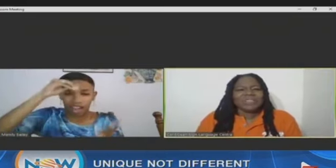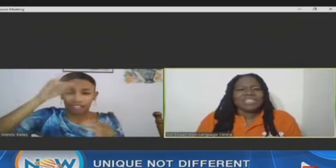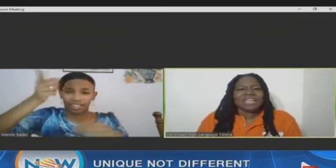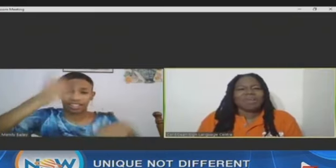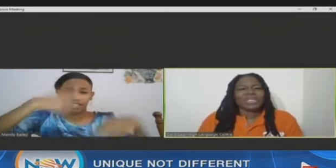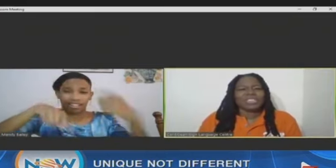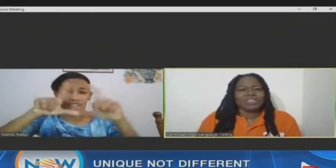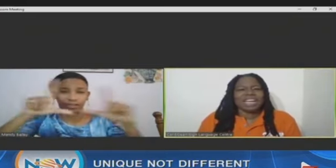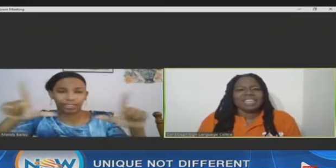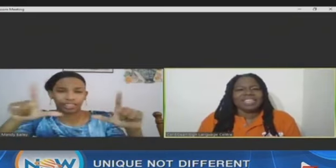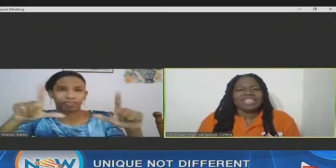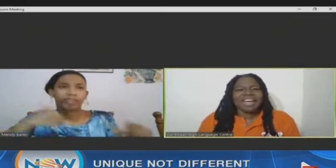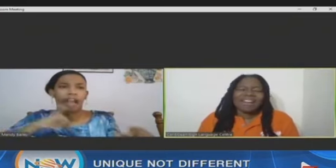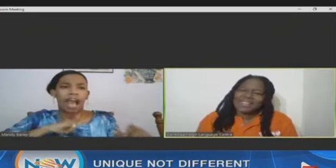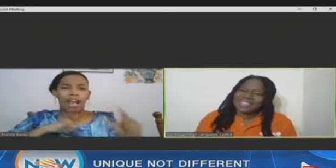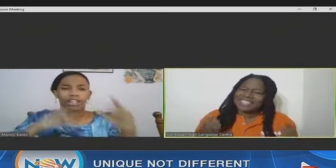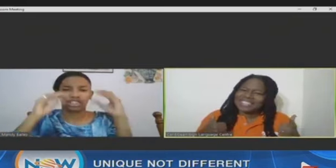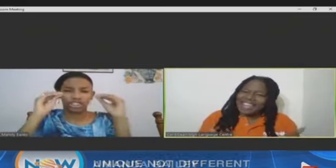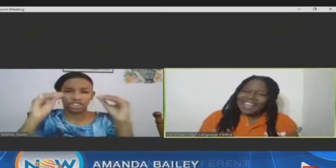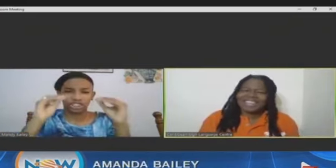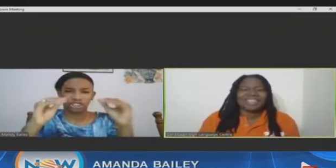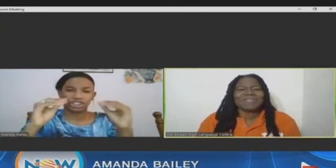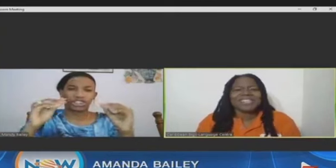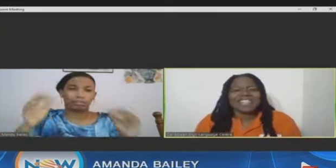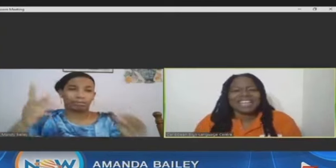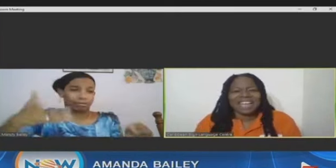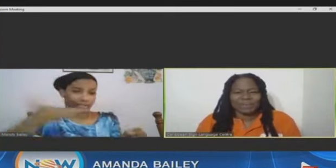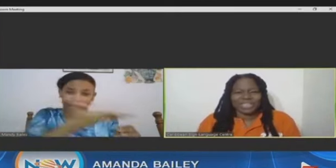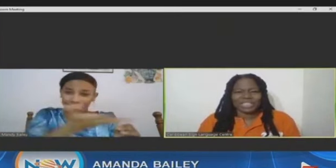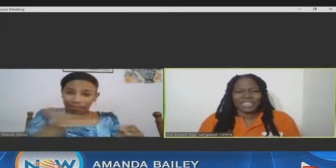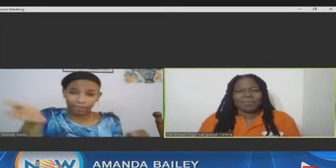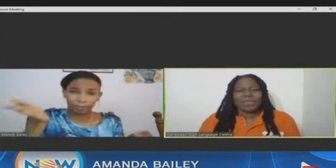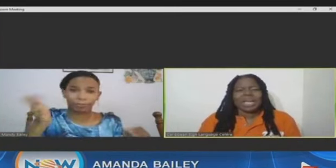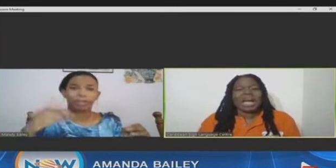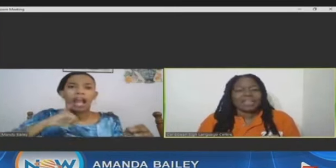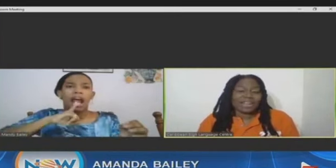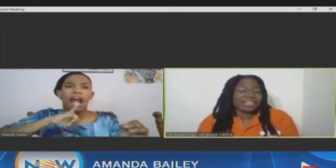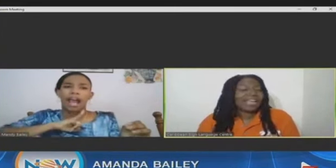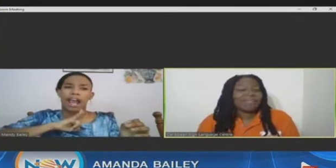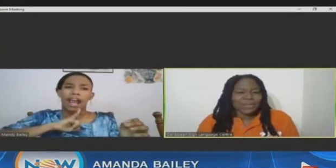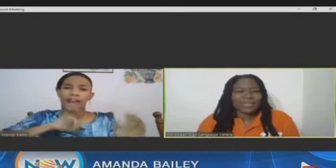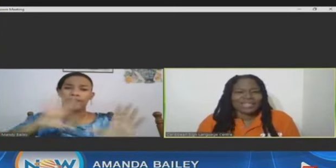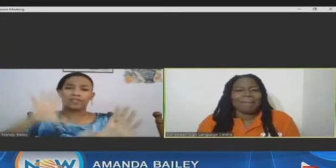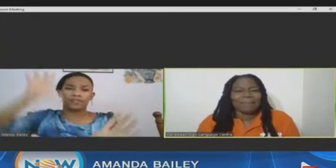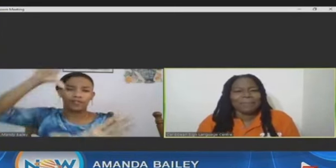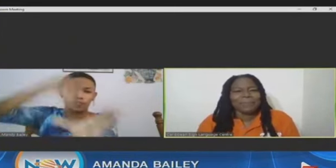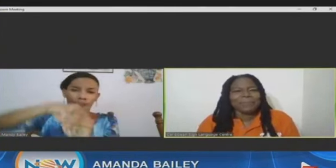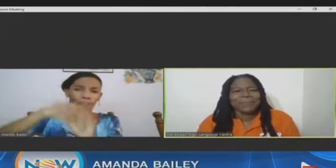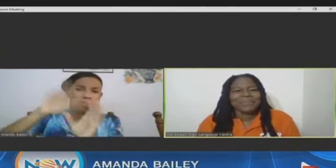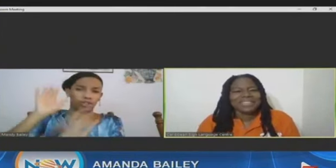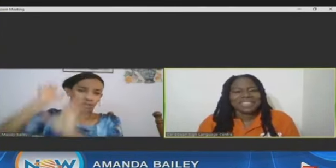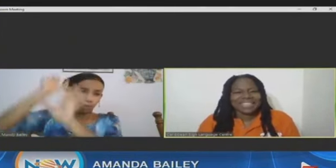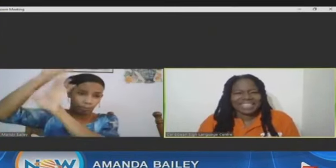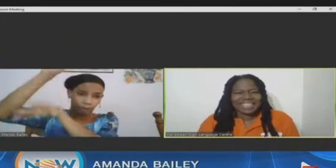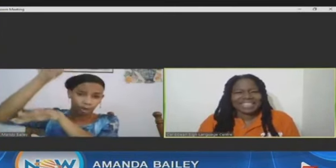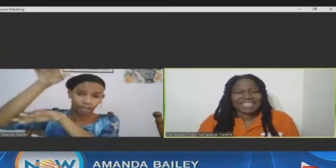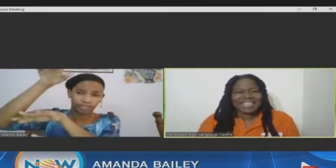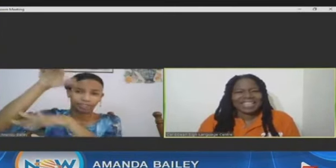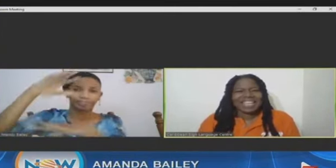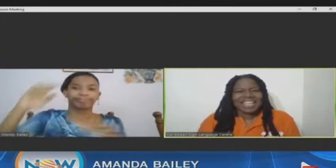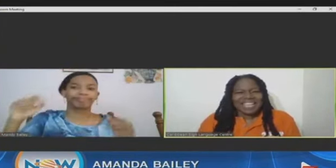Now, some children have learned to sign, they've learned sign language. In fact, I have taught them. Really?